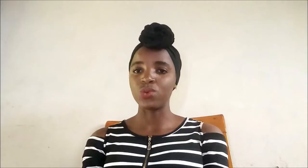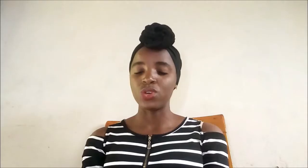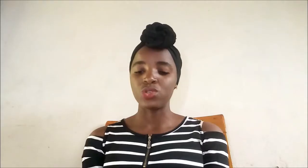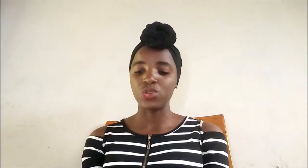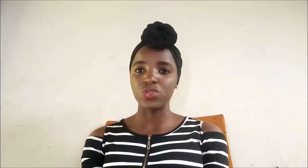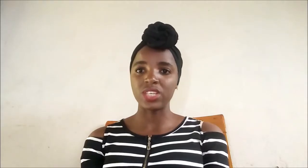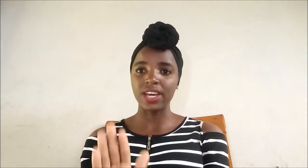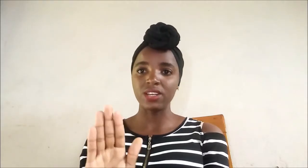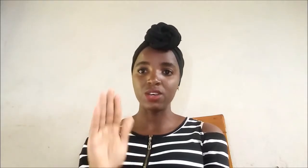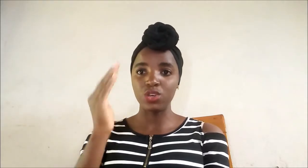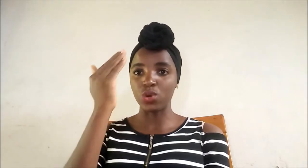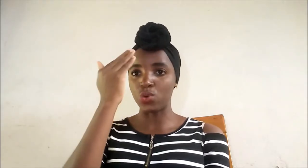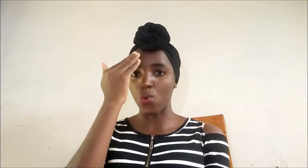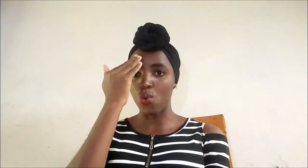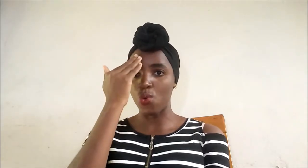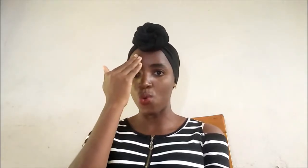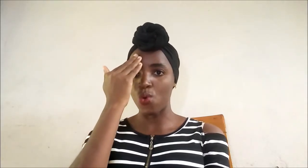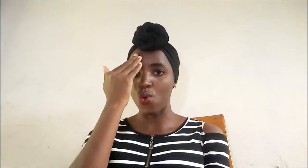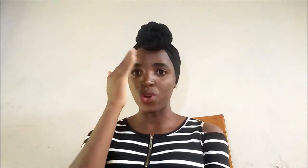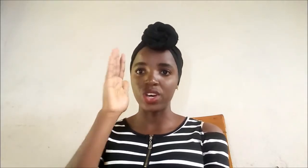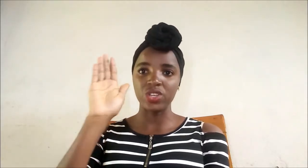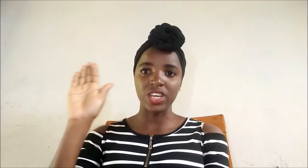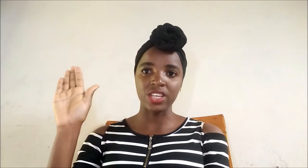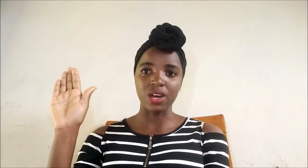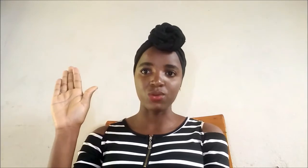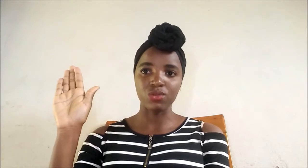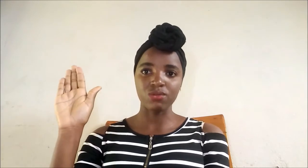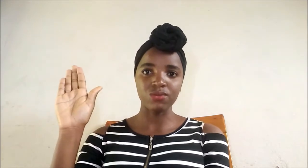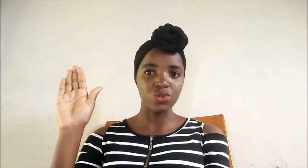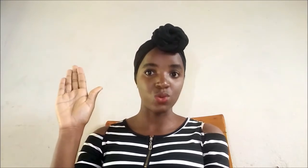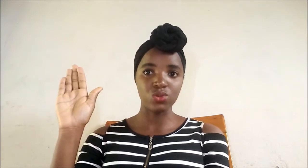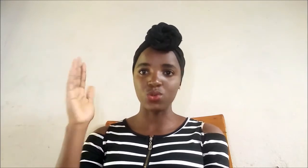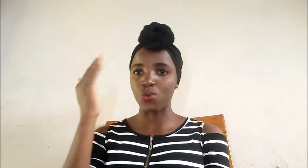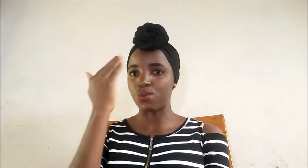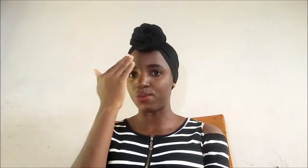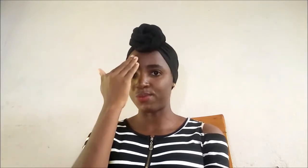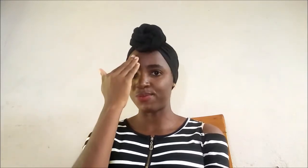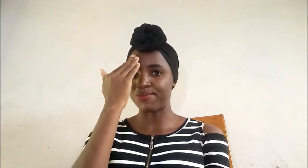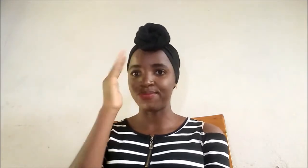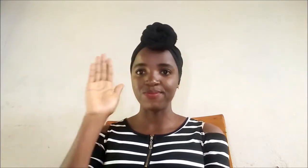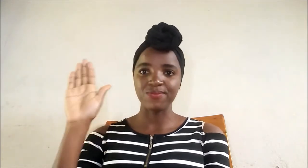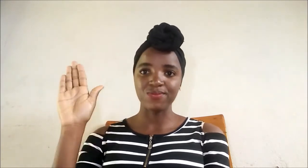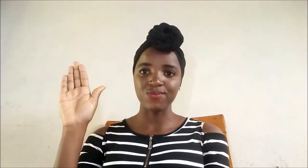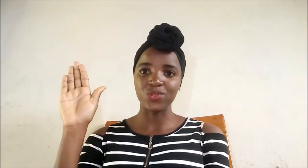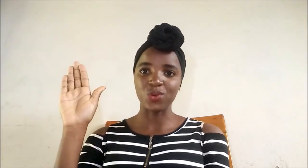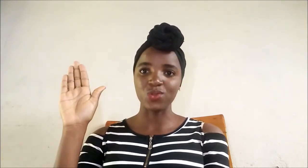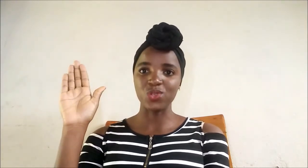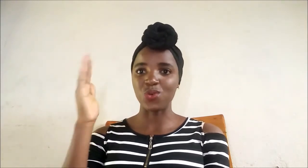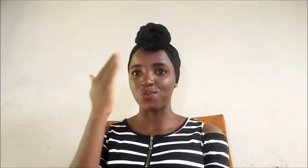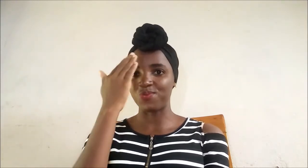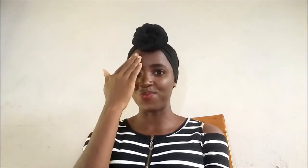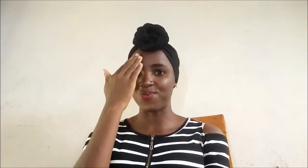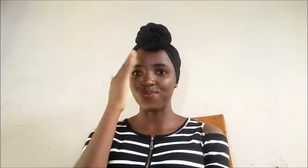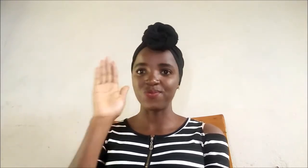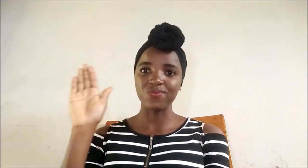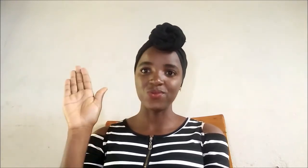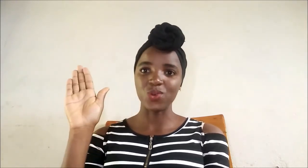So you sign your no and you take it out. Don't know. Don't know. Don't